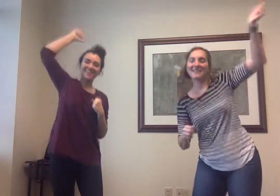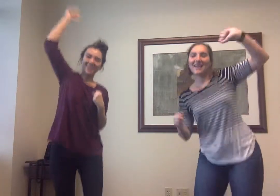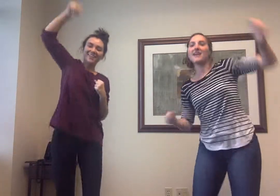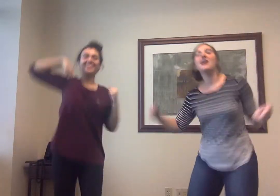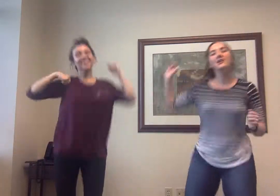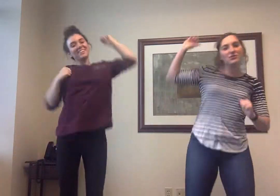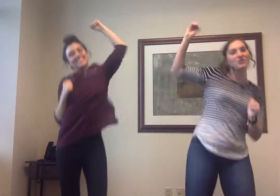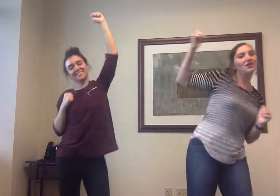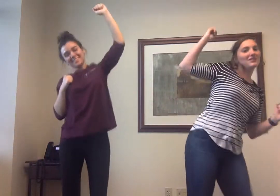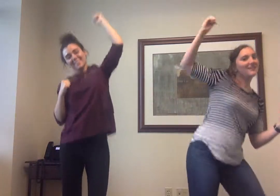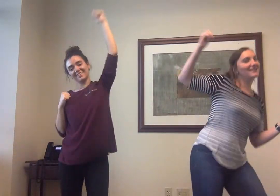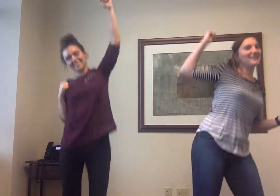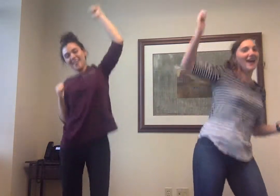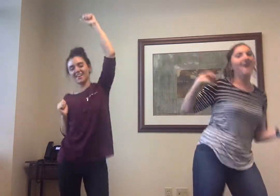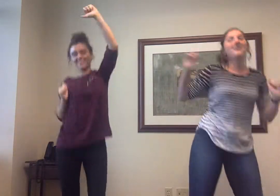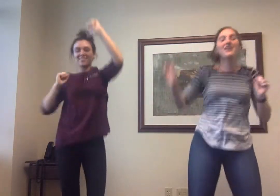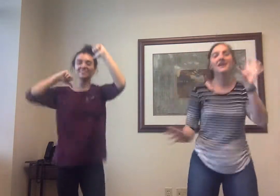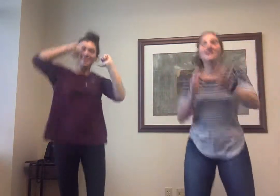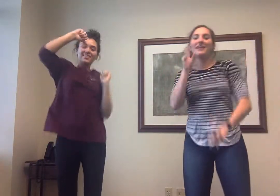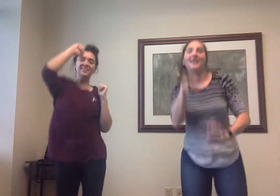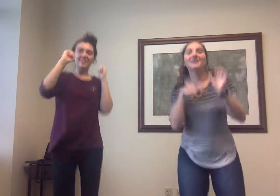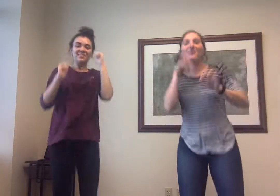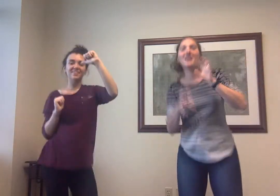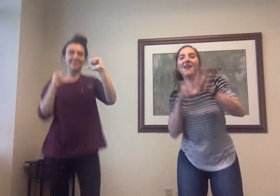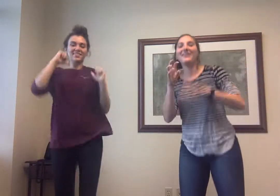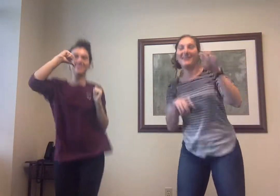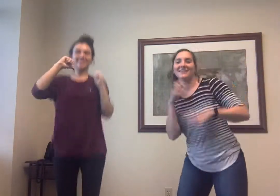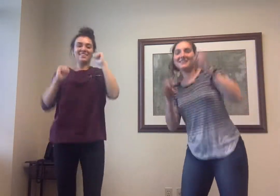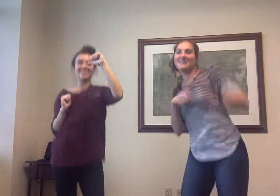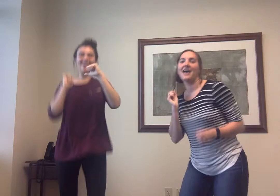dead, he's surely alive. He's living on the inside,